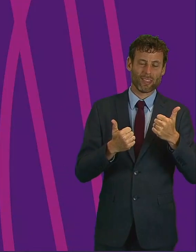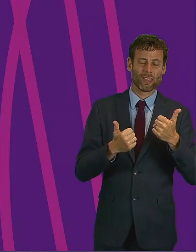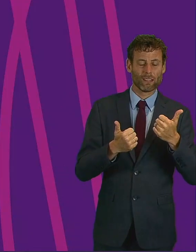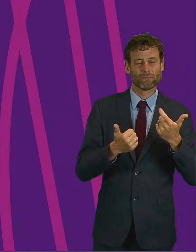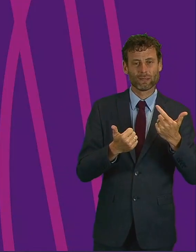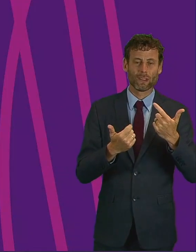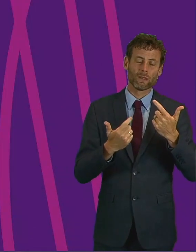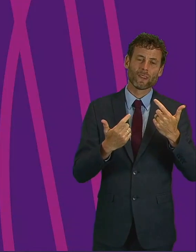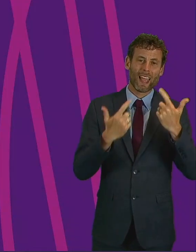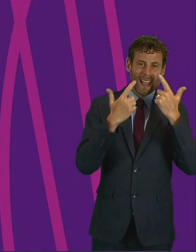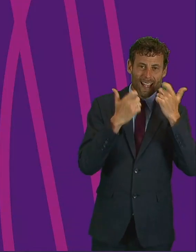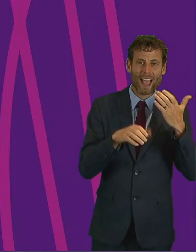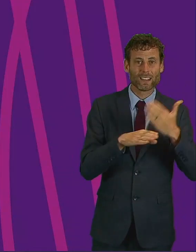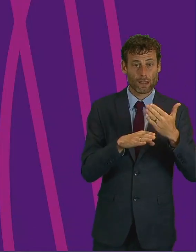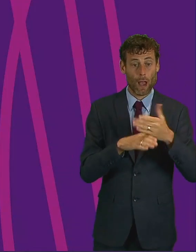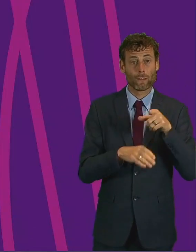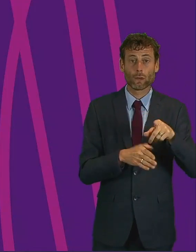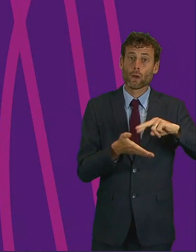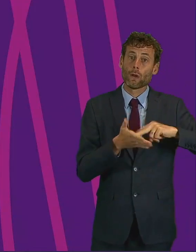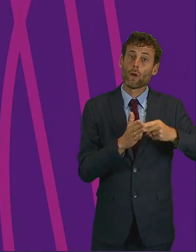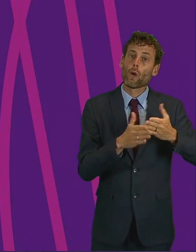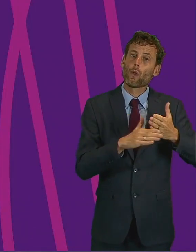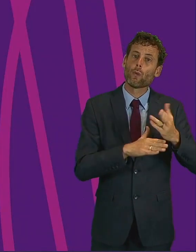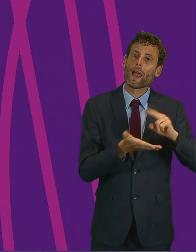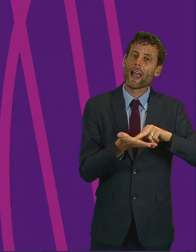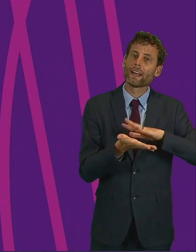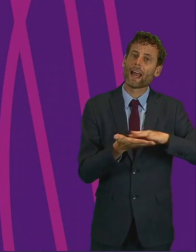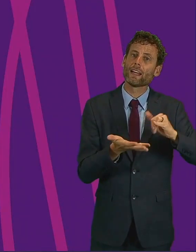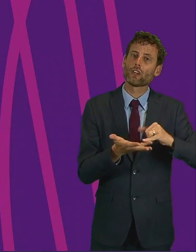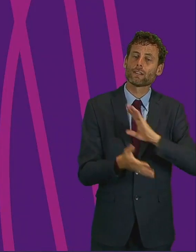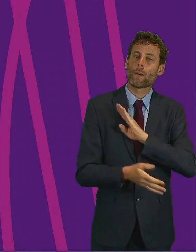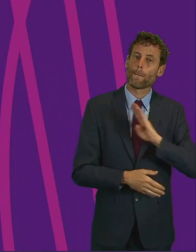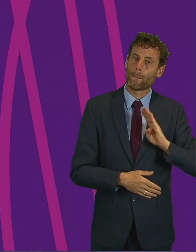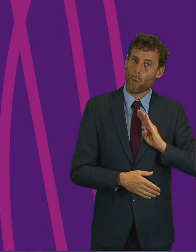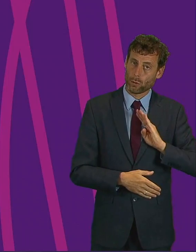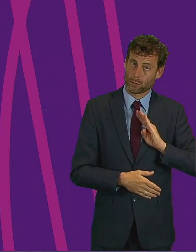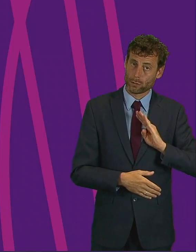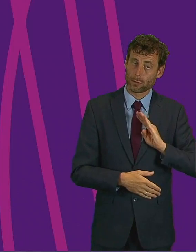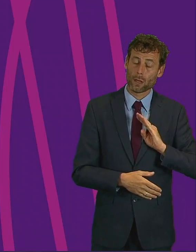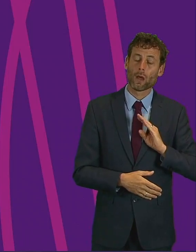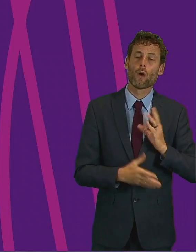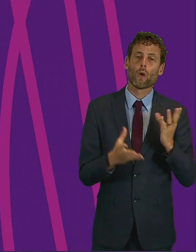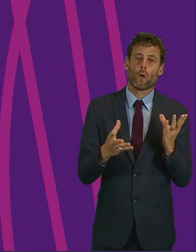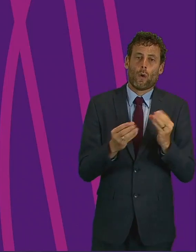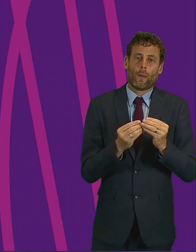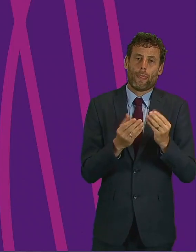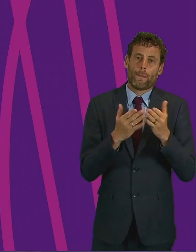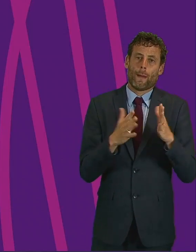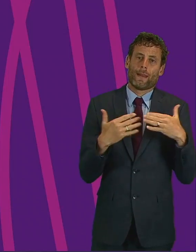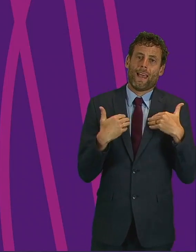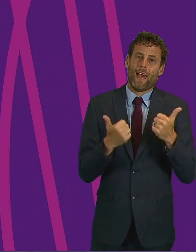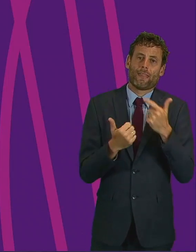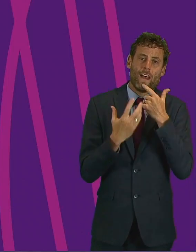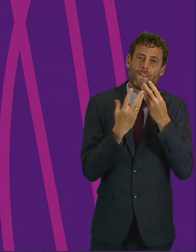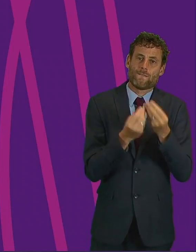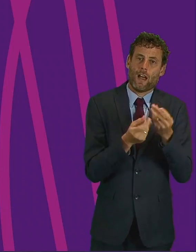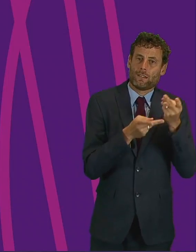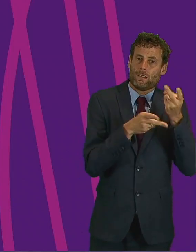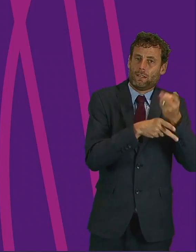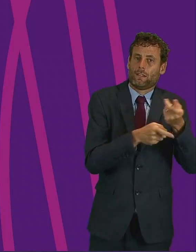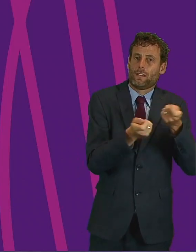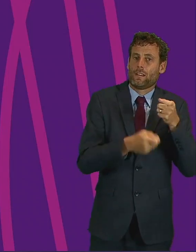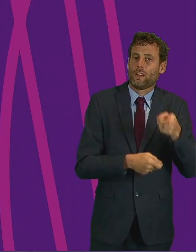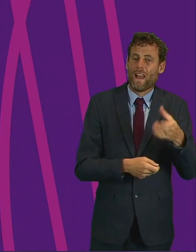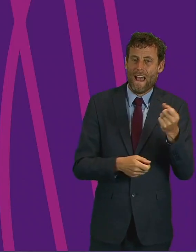homes is being organised through NHS boards with public health advisors overseeing that. So these are the different strands